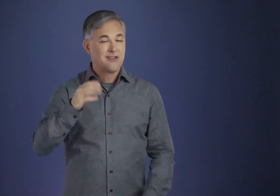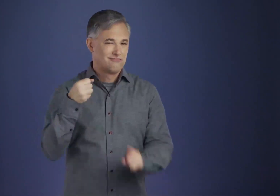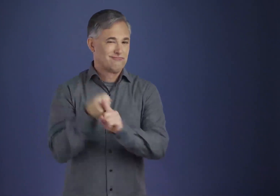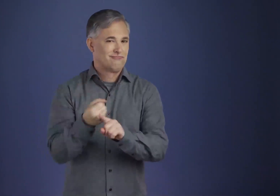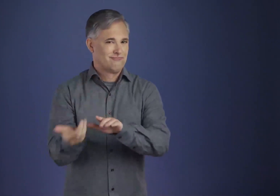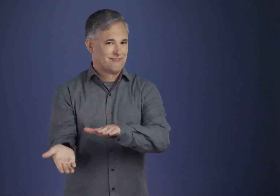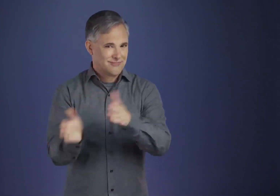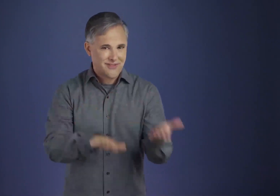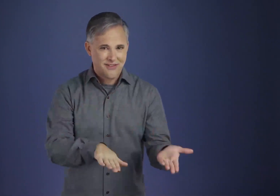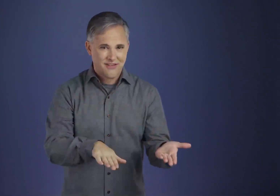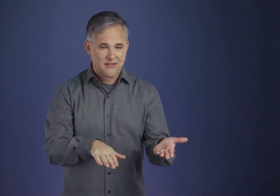God.